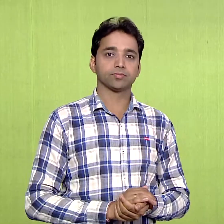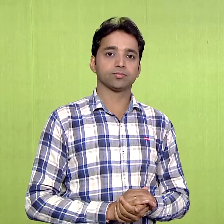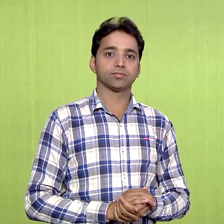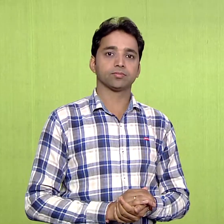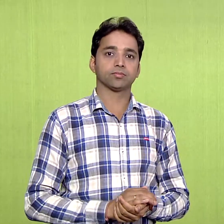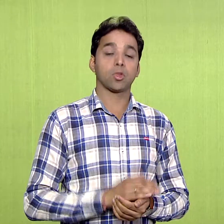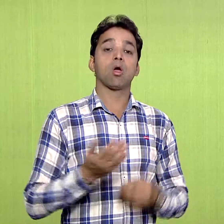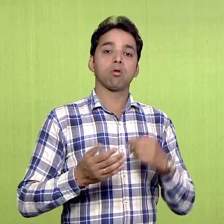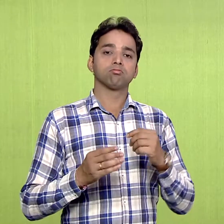mosques,